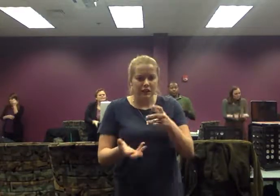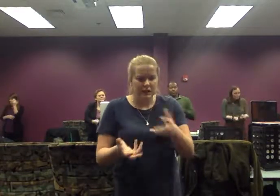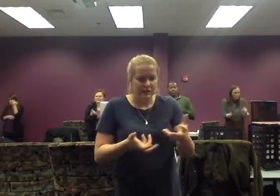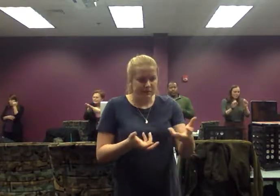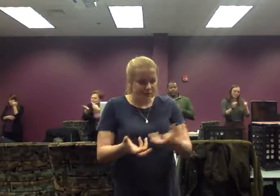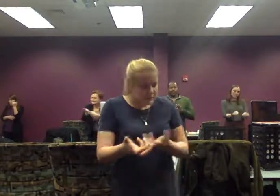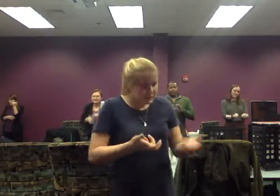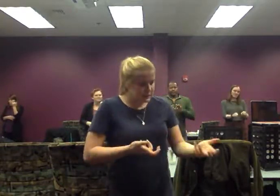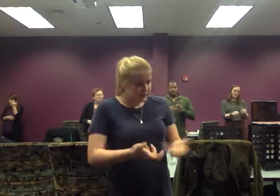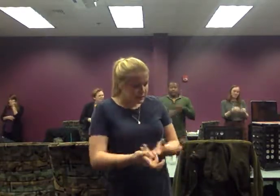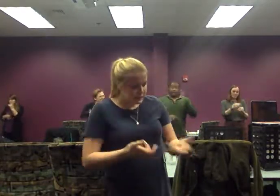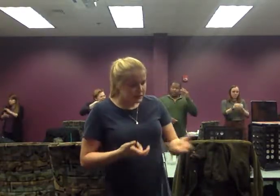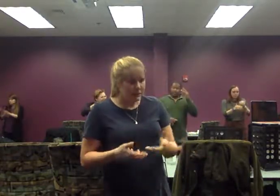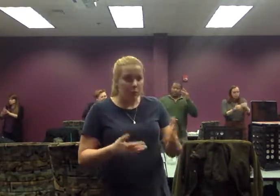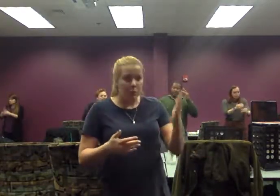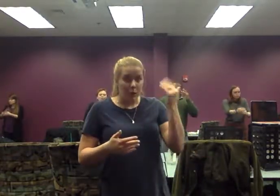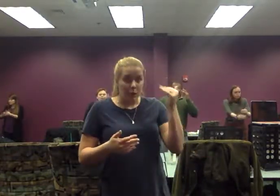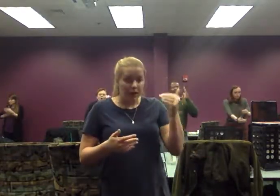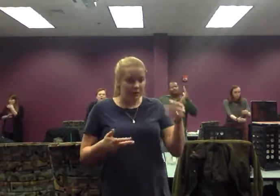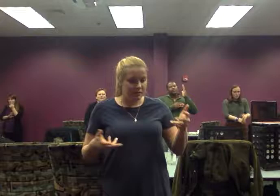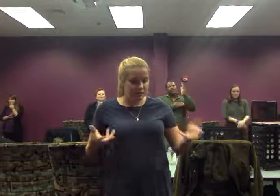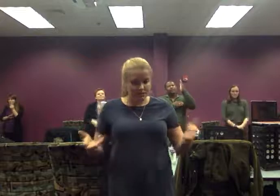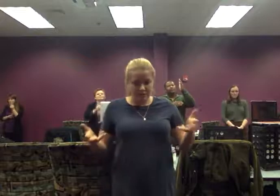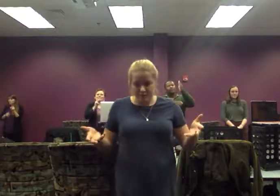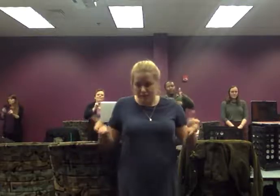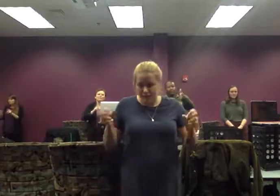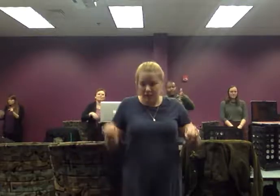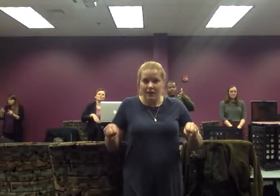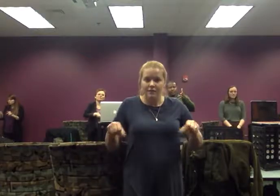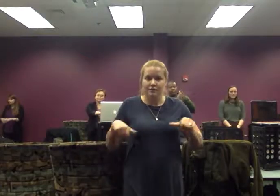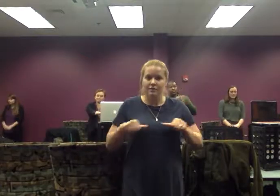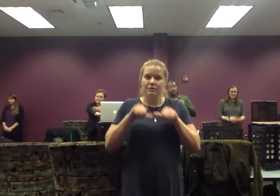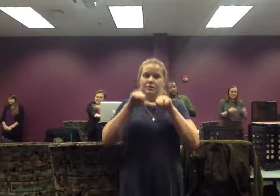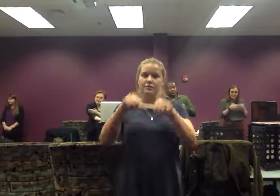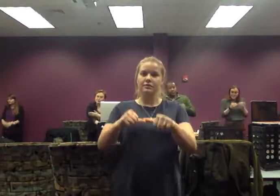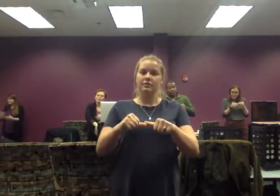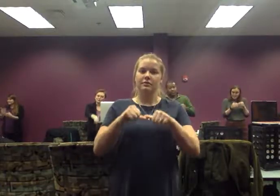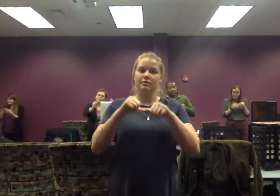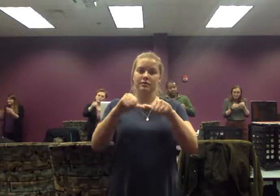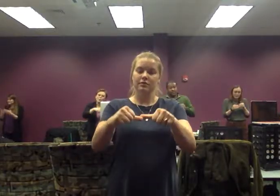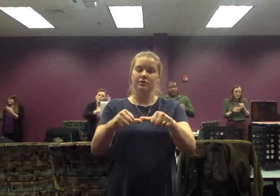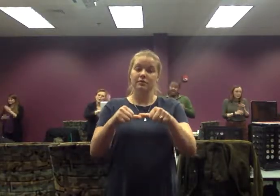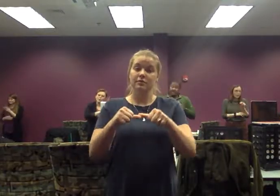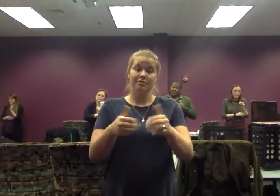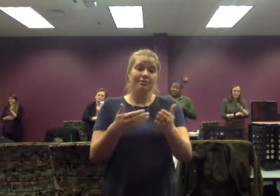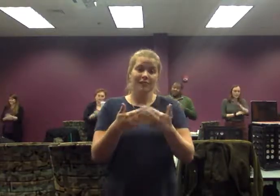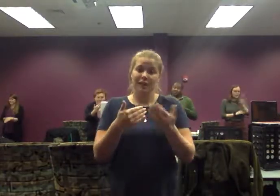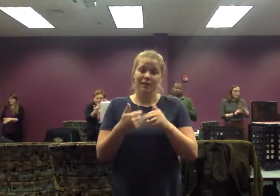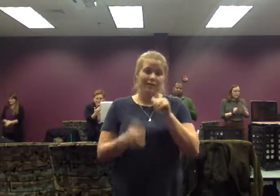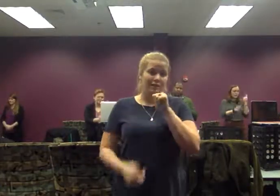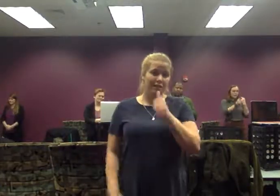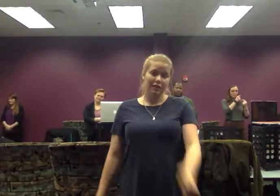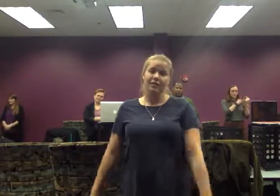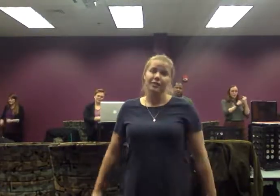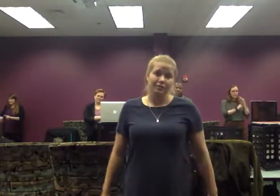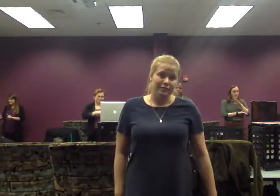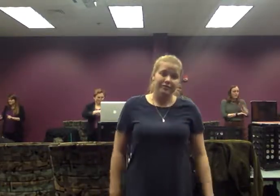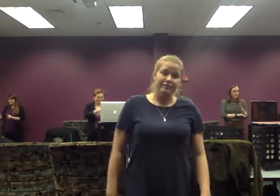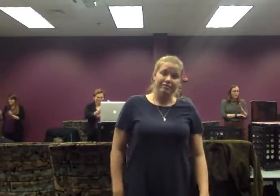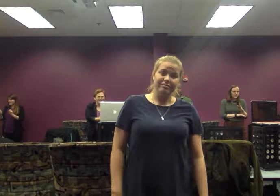we can move forward as a people. Will it be easy? It never has been. Will we be able to? History